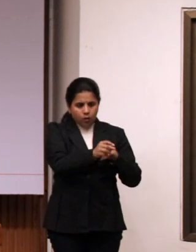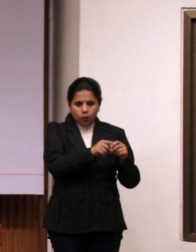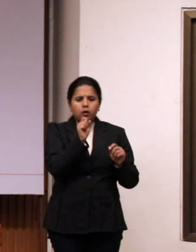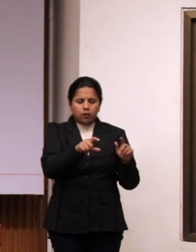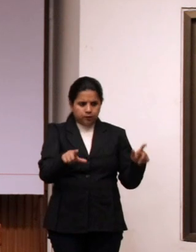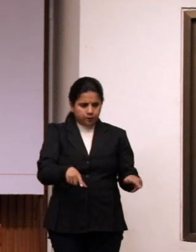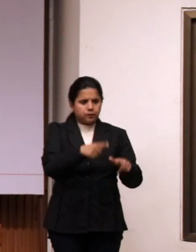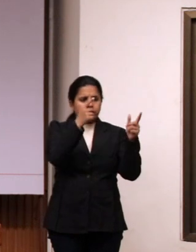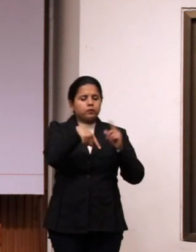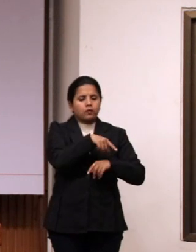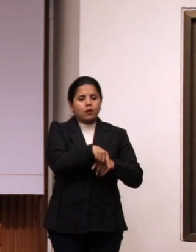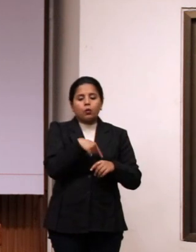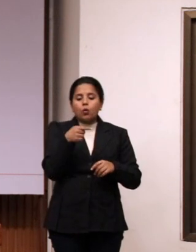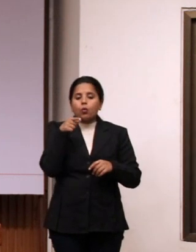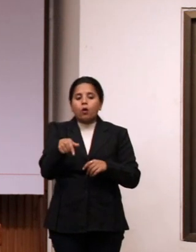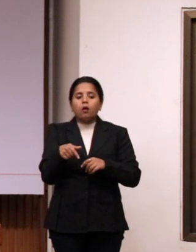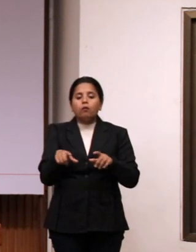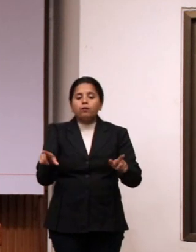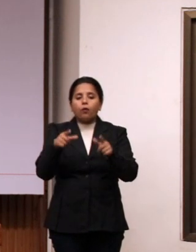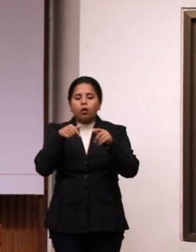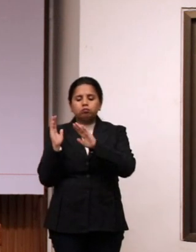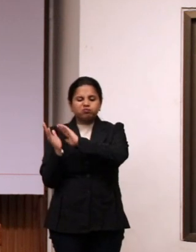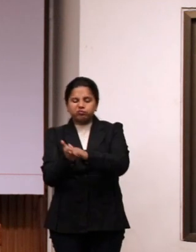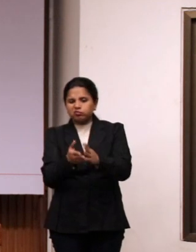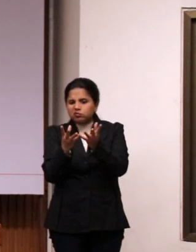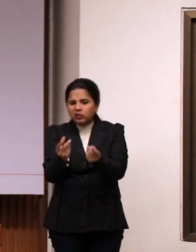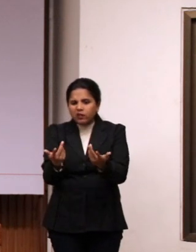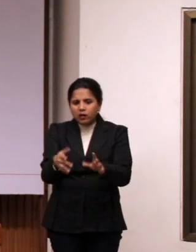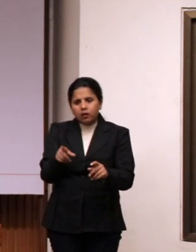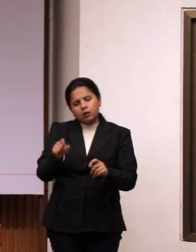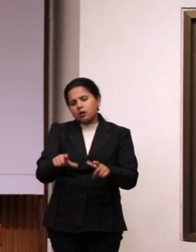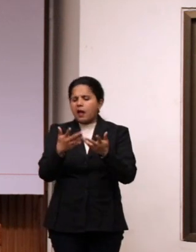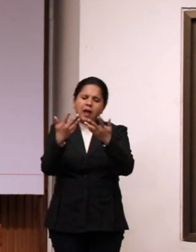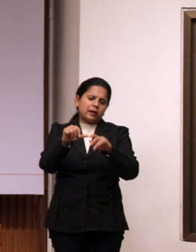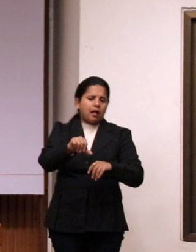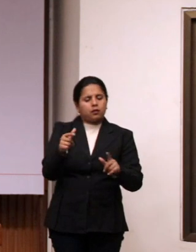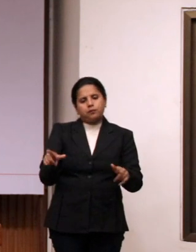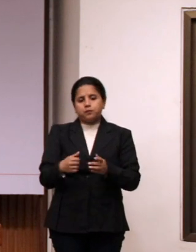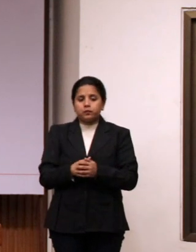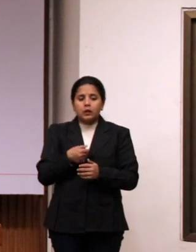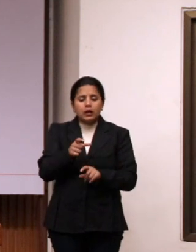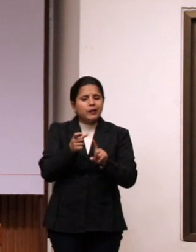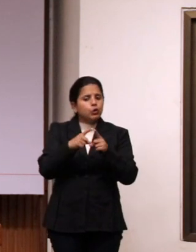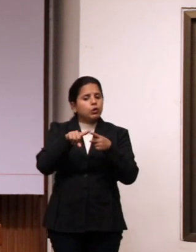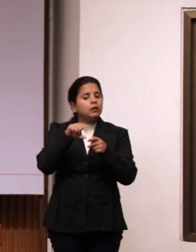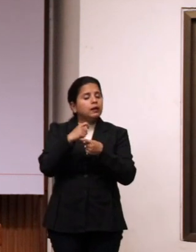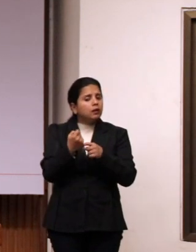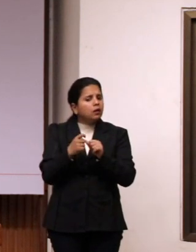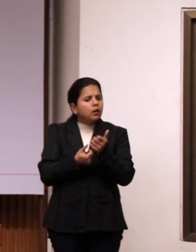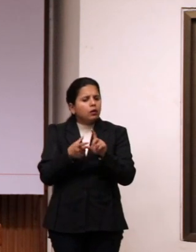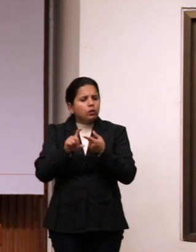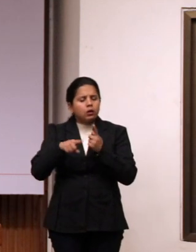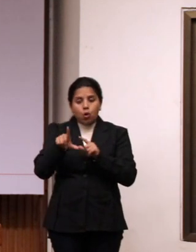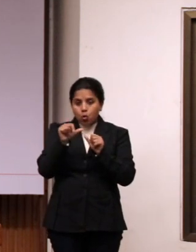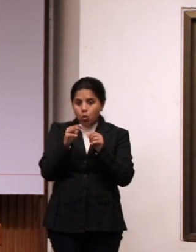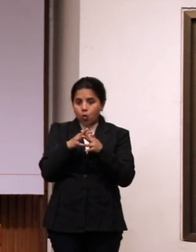plant trees on degraded forest or some whatever notified as a forest. So degraded forest, like actually in a law,